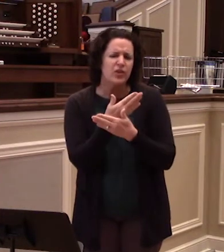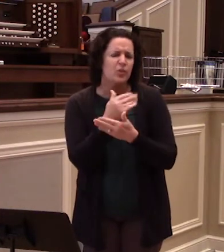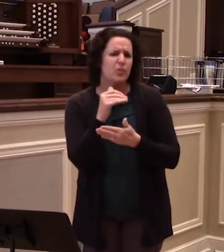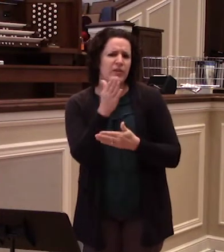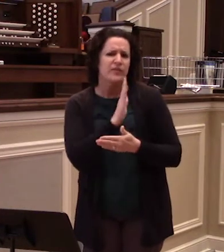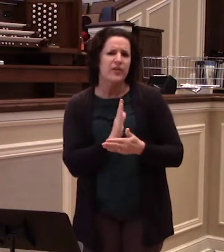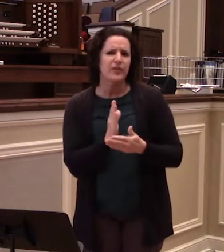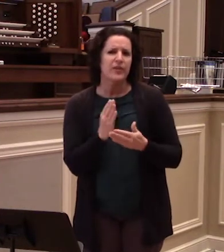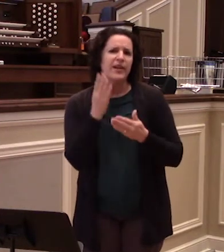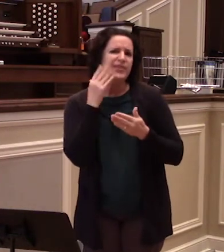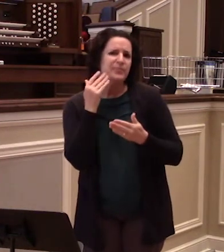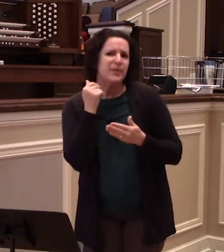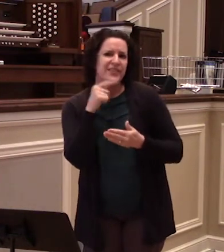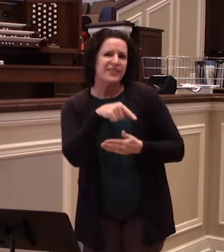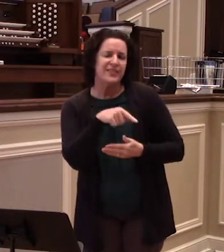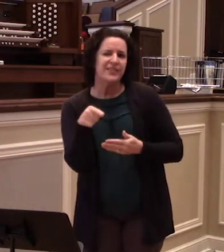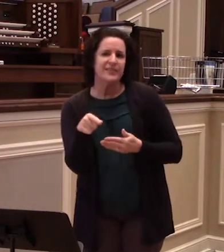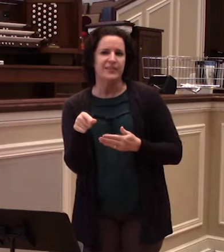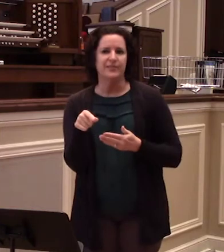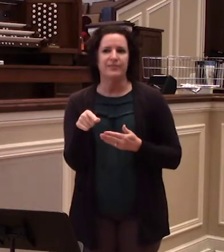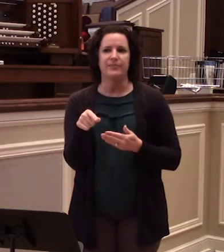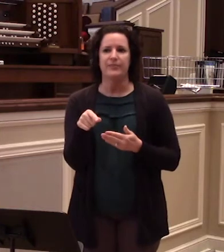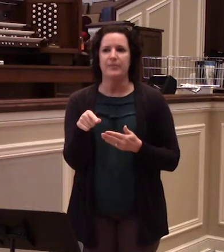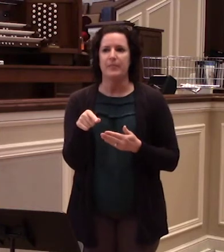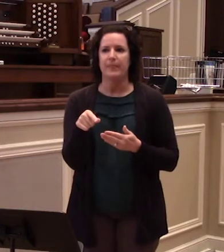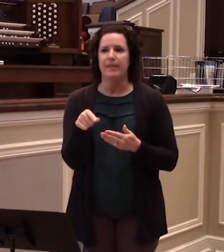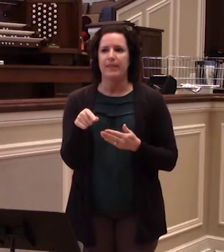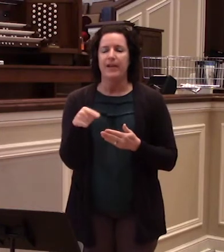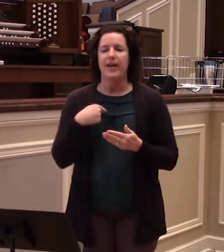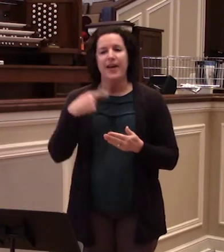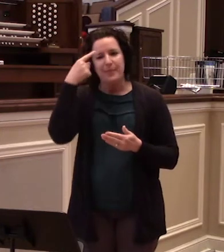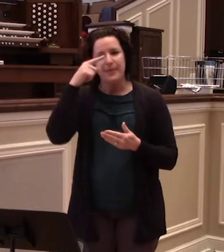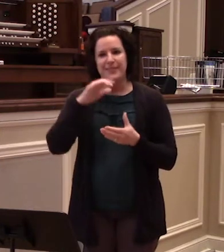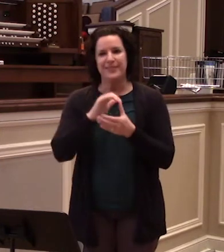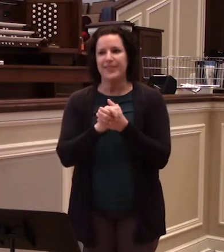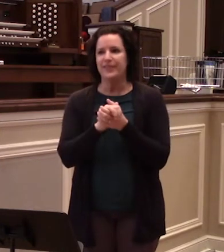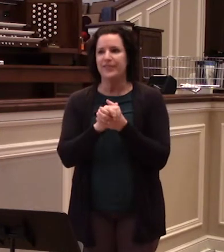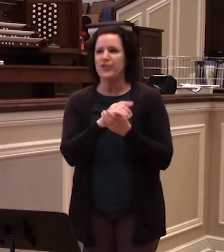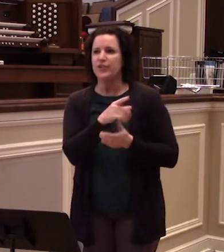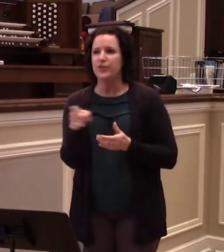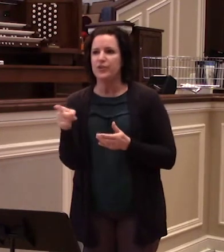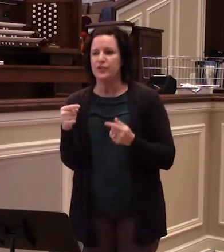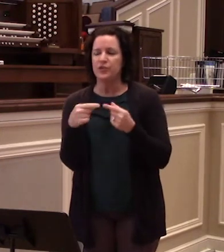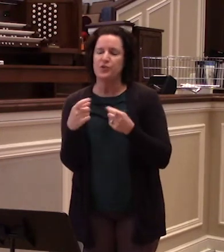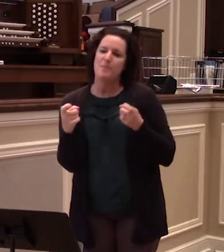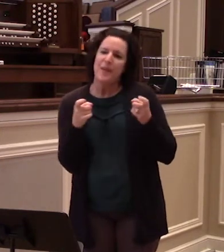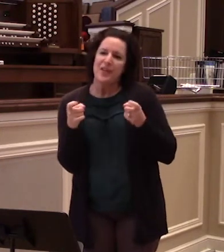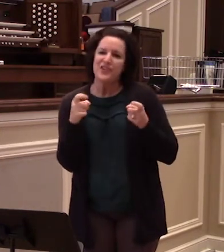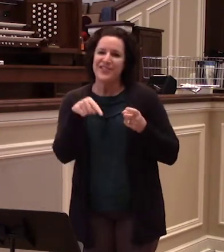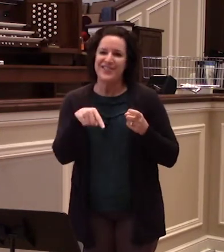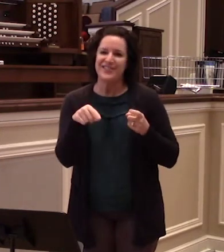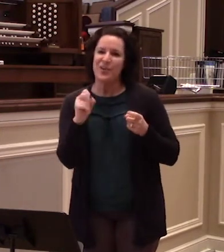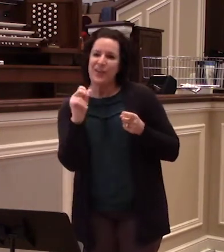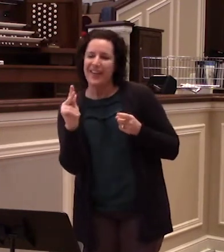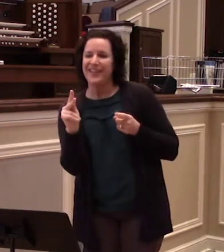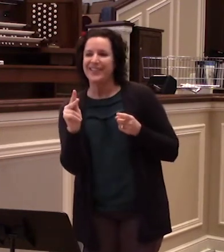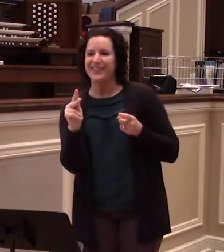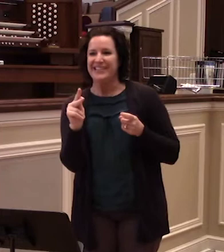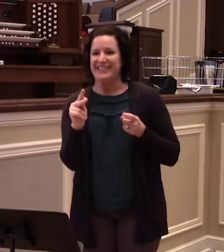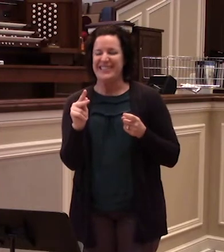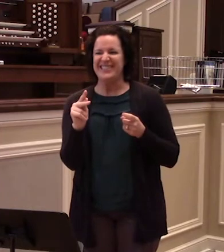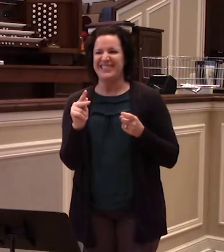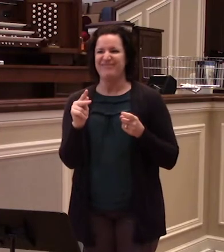So First Fairhope, yeah, I'm believing you to be able to manage this, all right? It's highly